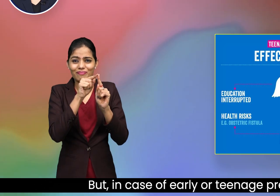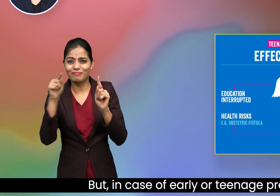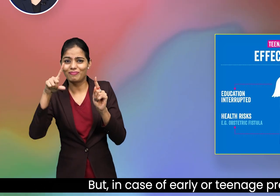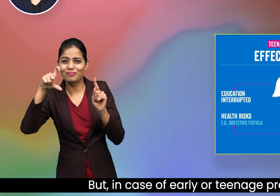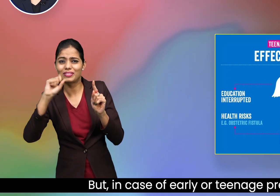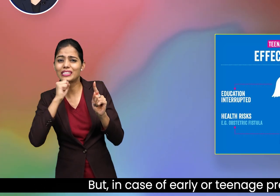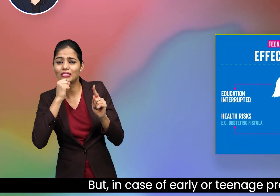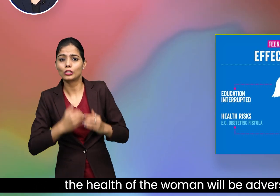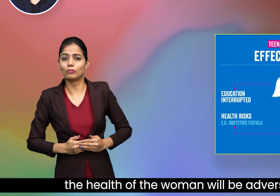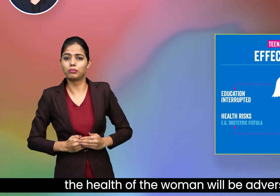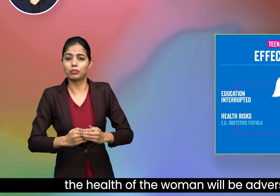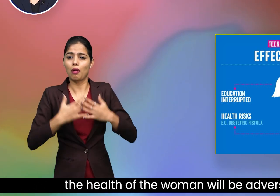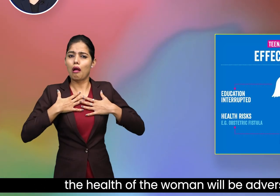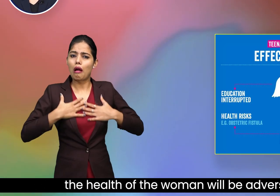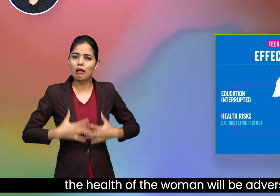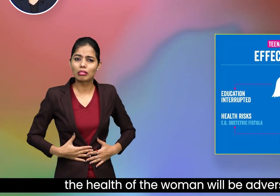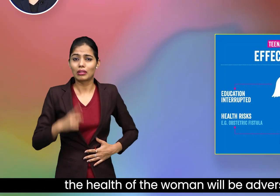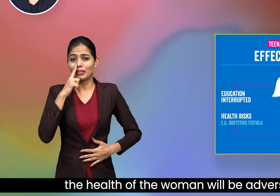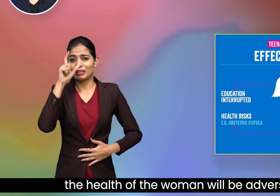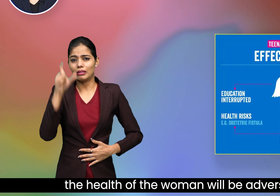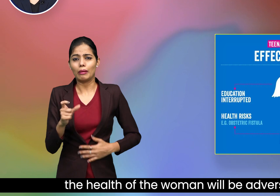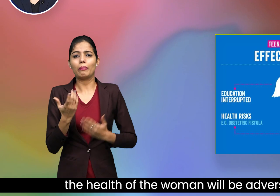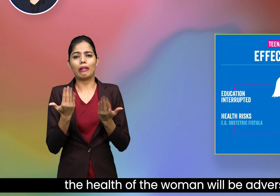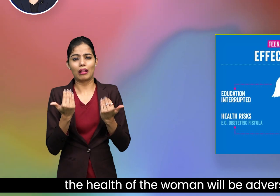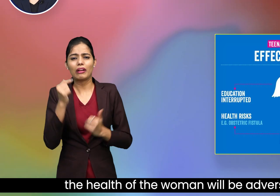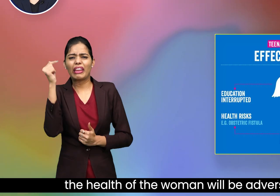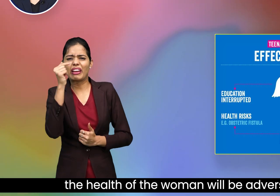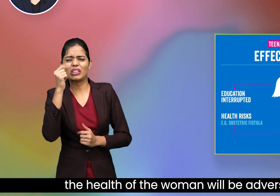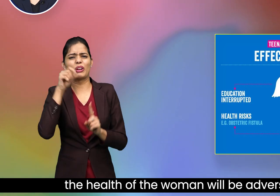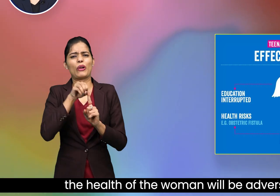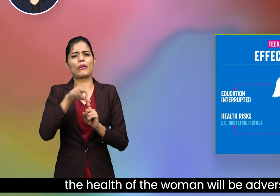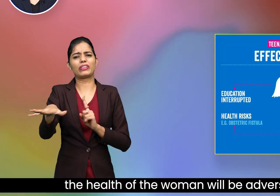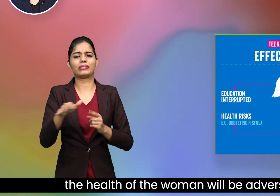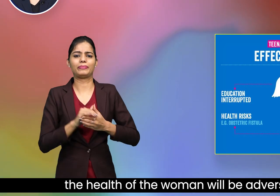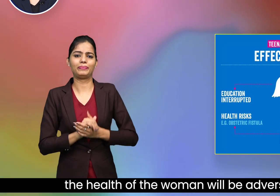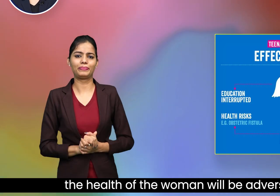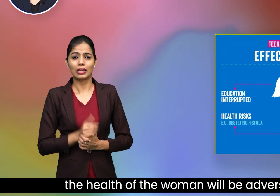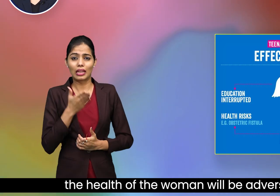teenage pregnancy, the health of the woman will be adversely affected.